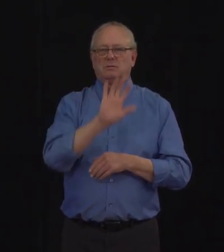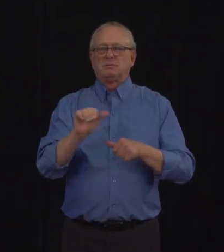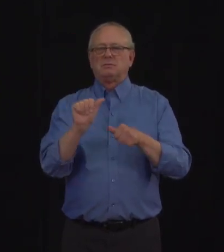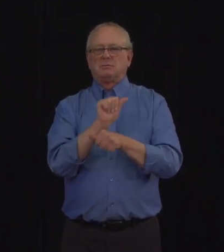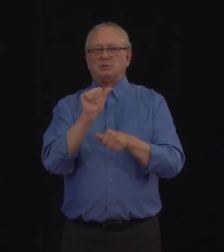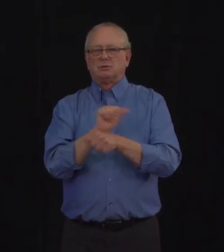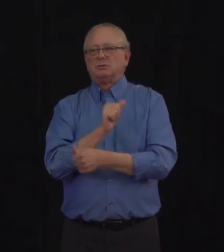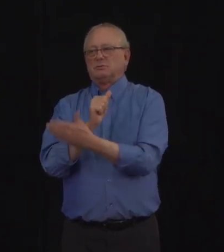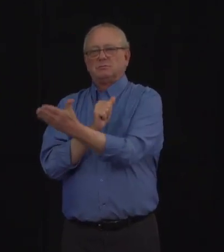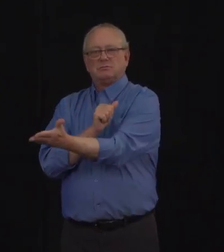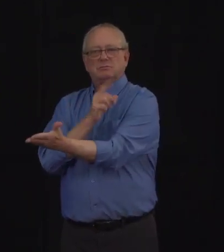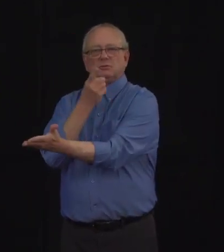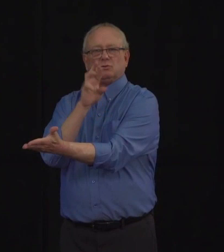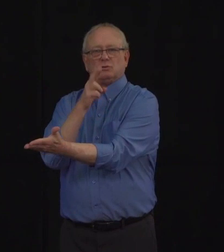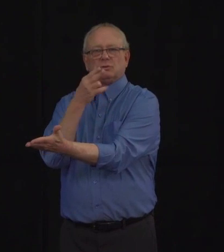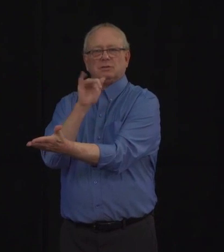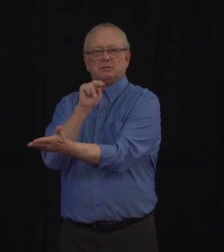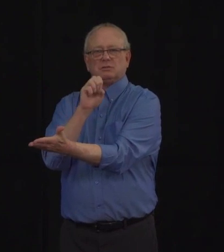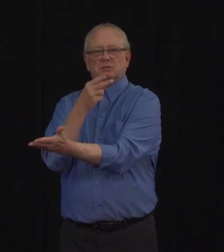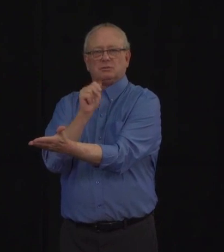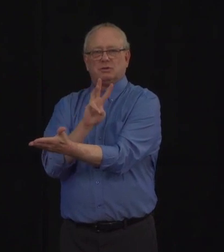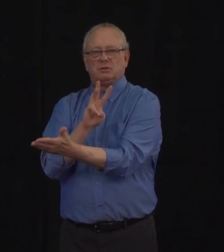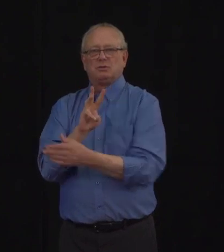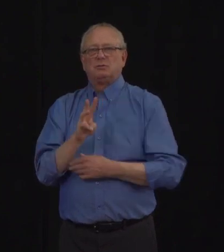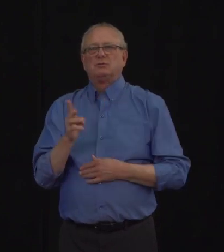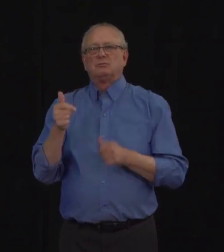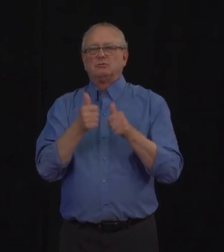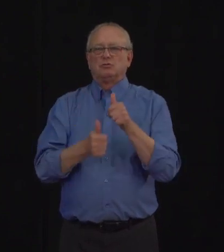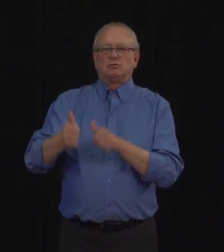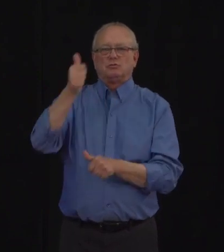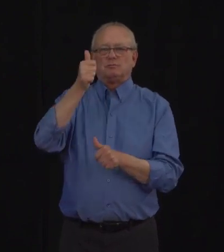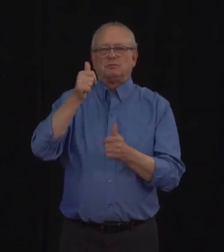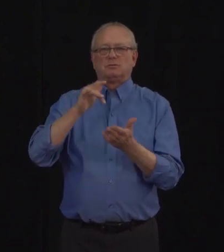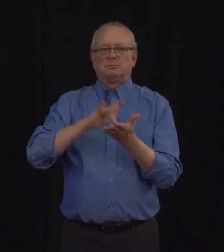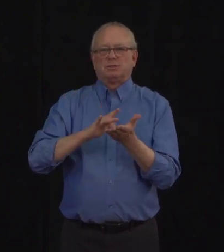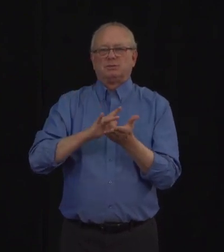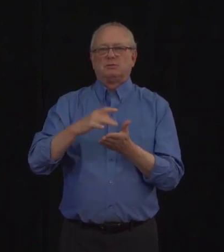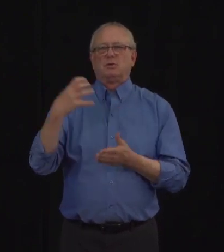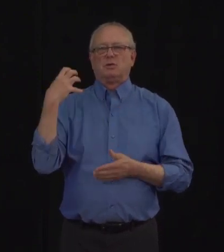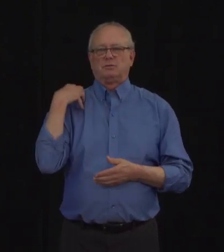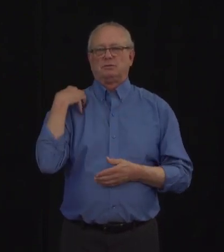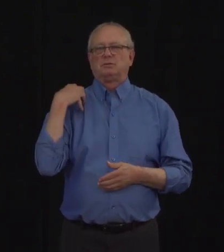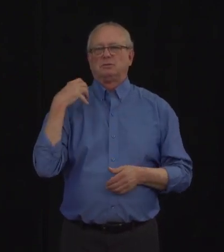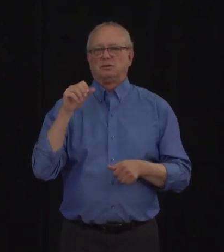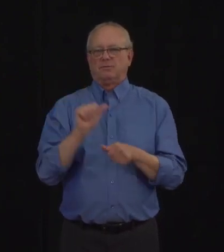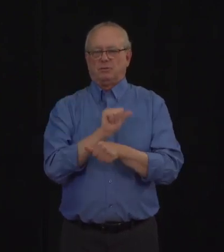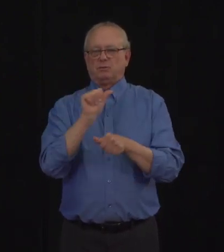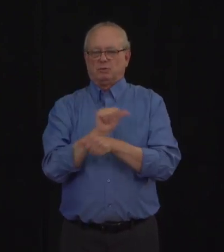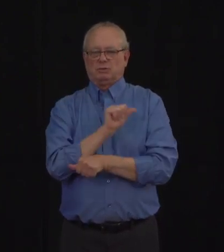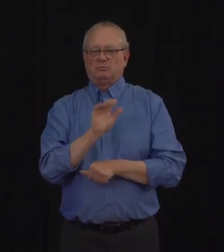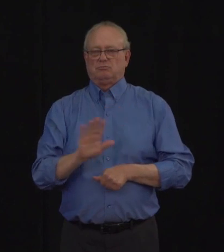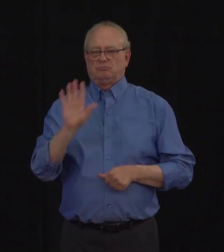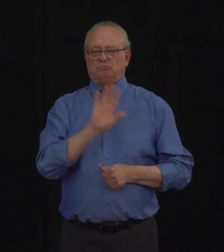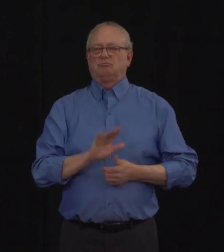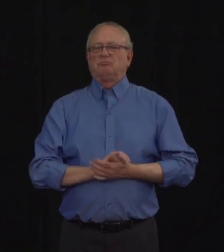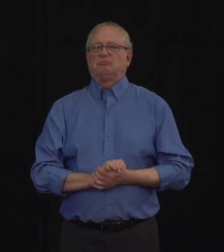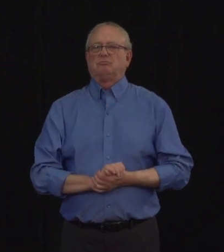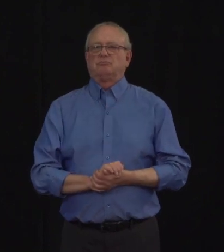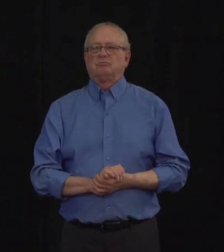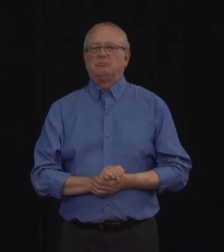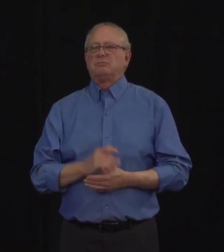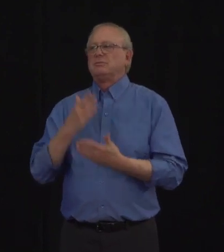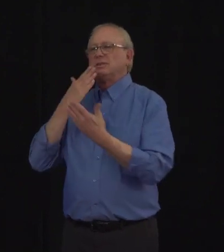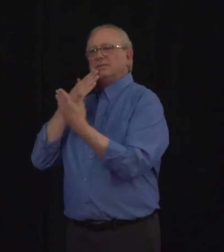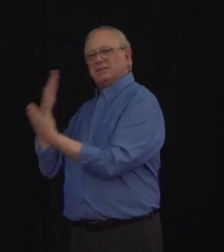Alberta. Dr. Hinshaw will provide a brief update, and then we'll open the floor to questions. Thank you, Tom, and good afternoon. Today,